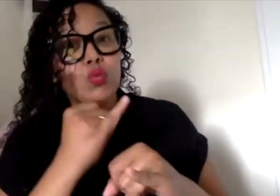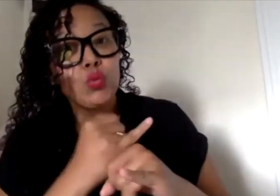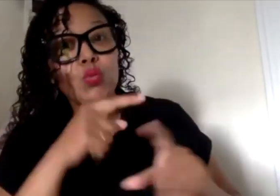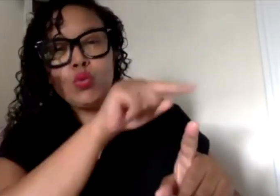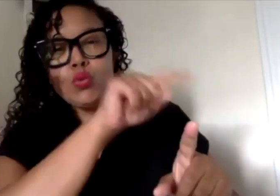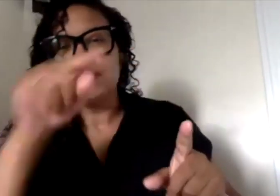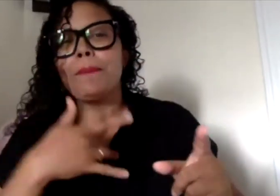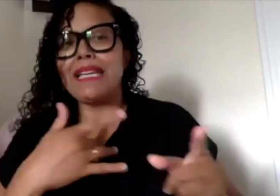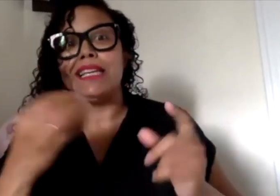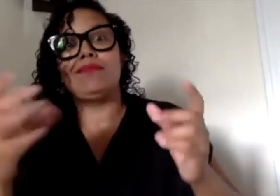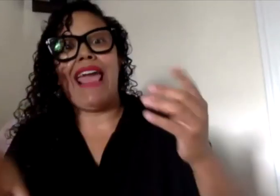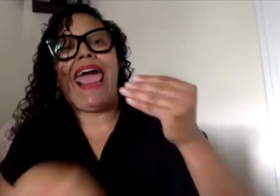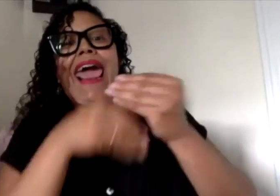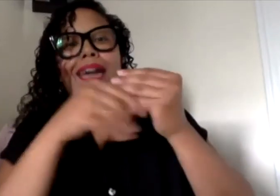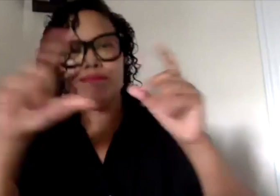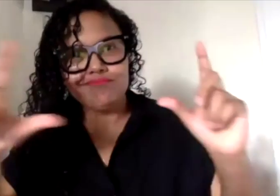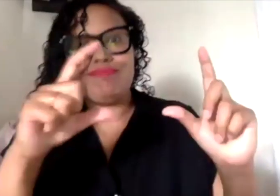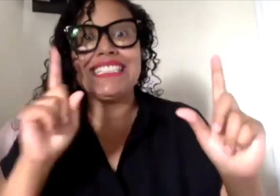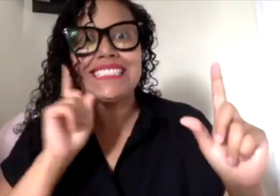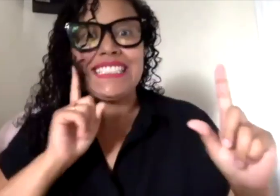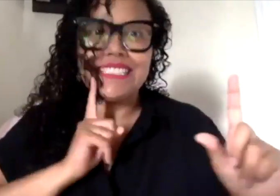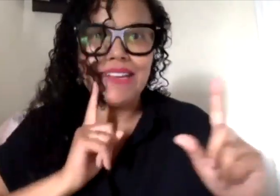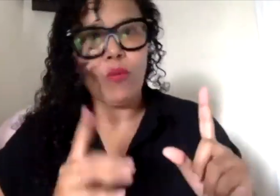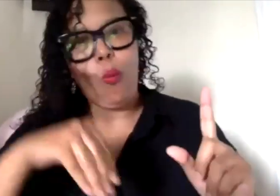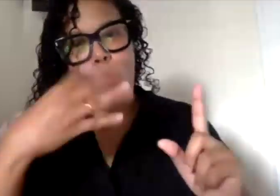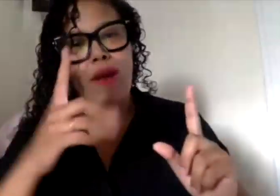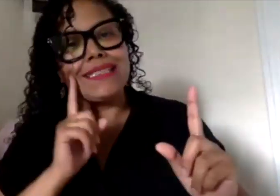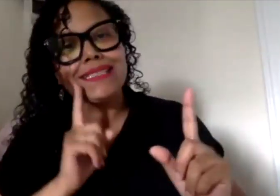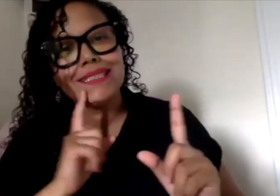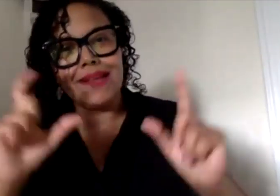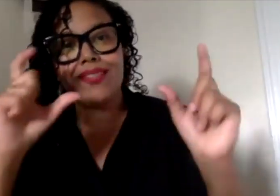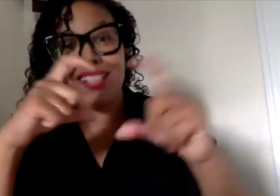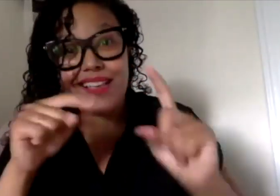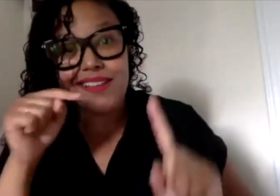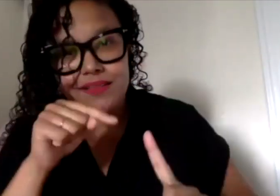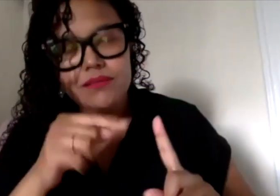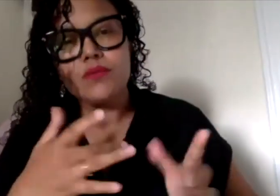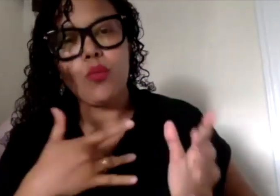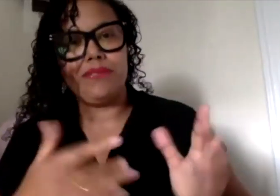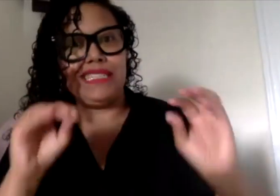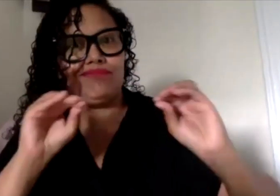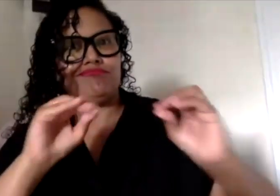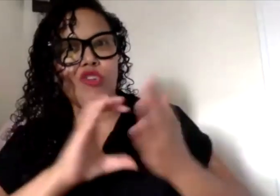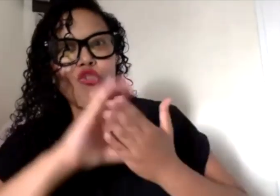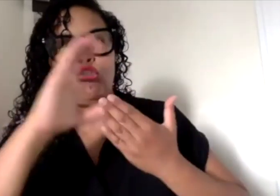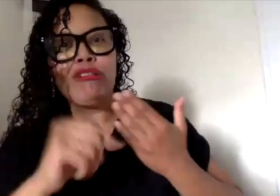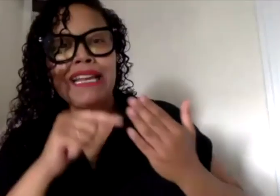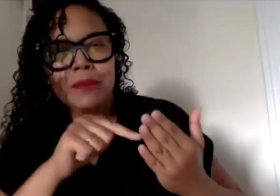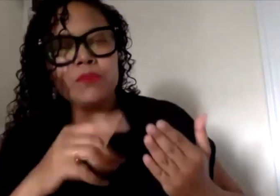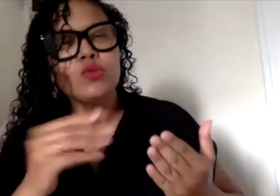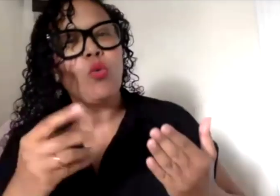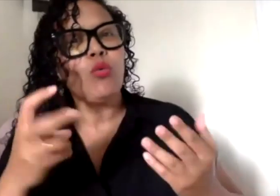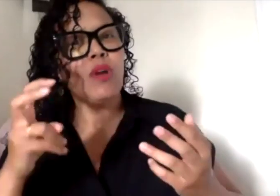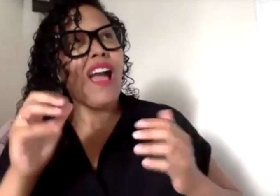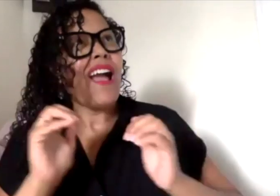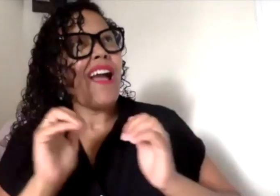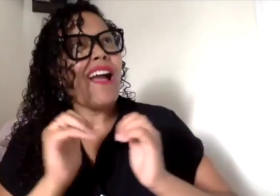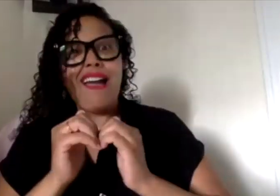And also in deaf schools as well, they have a deaf white lens that is taught